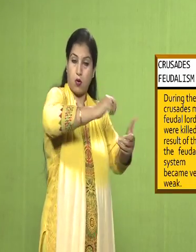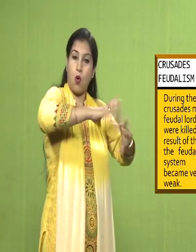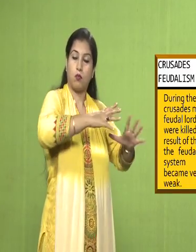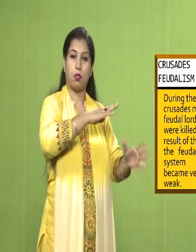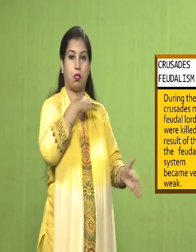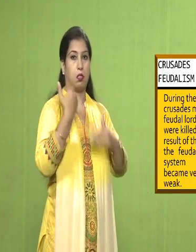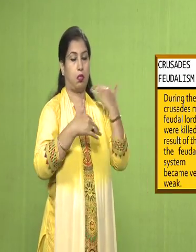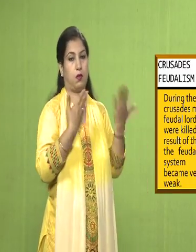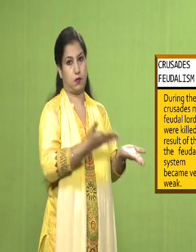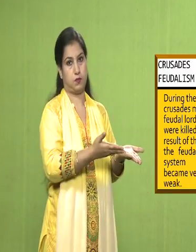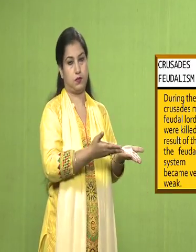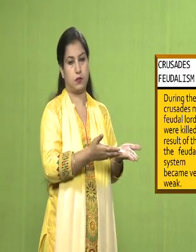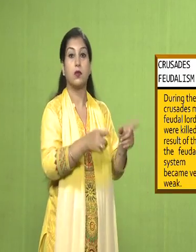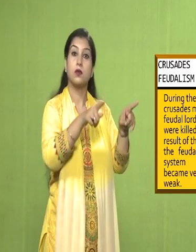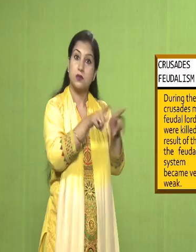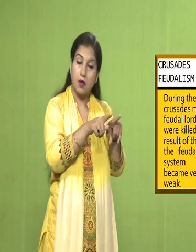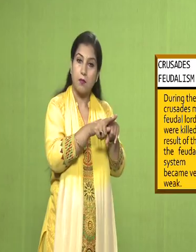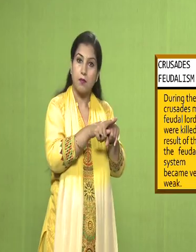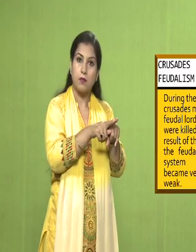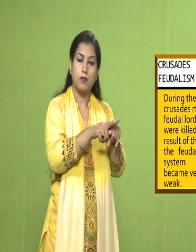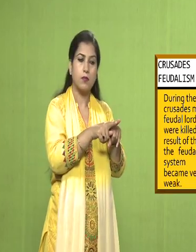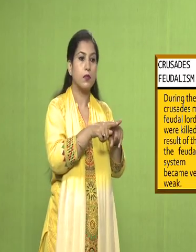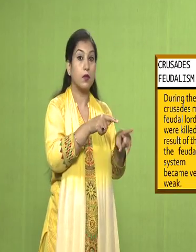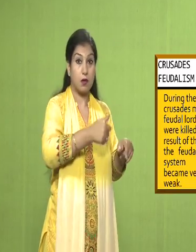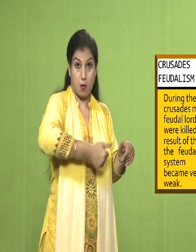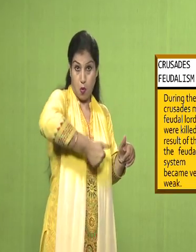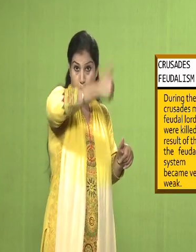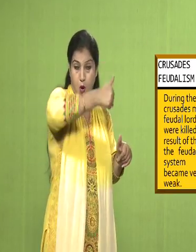As a result of this, the feudal system became very weak.